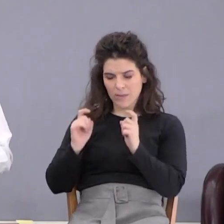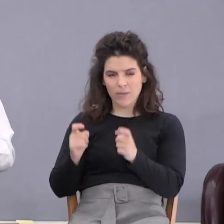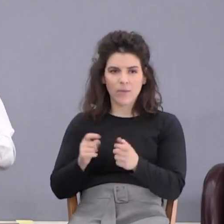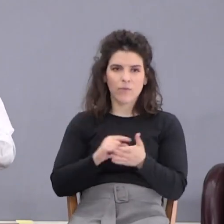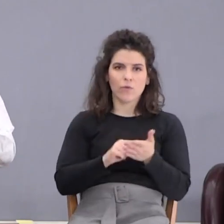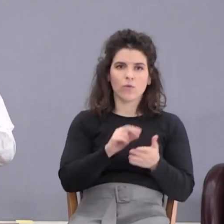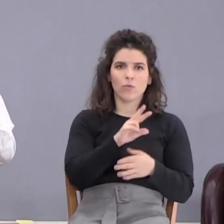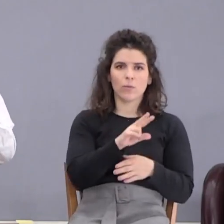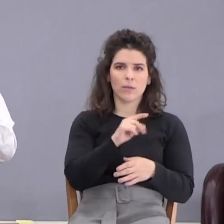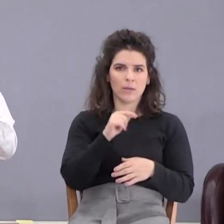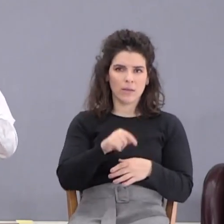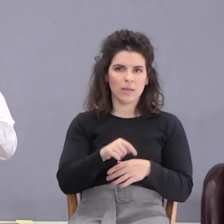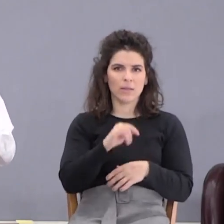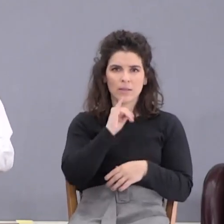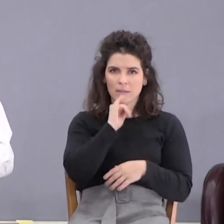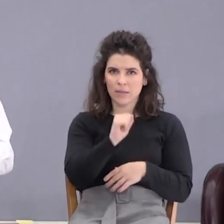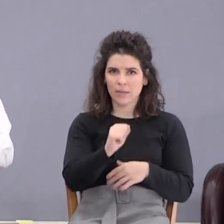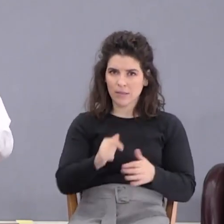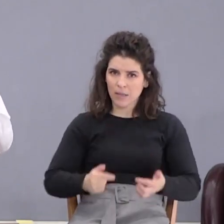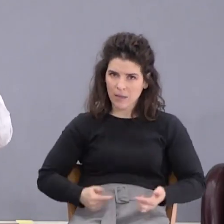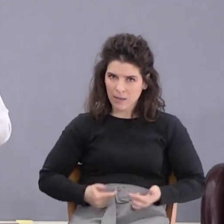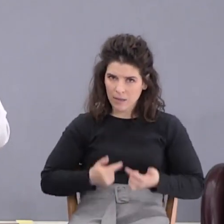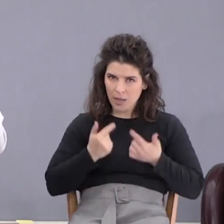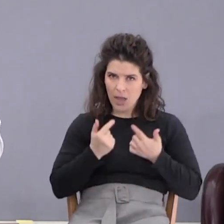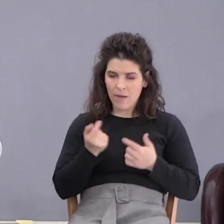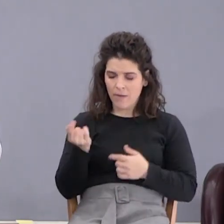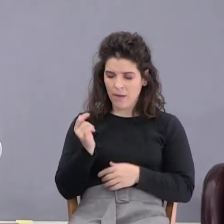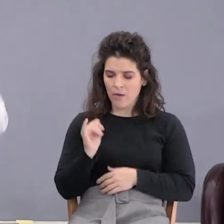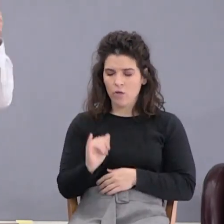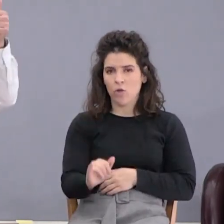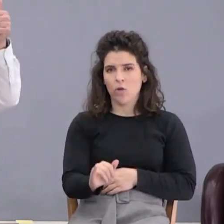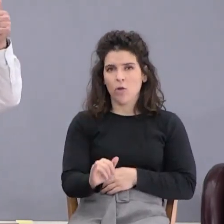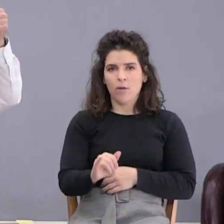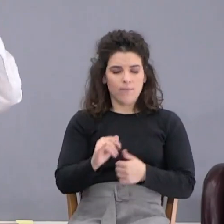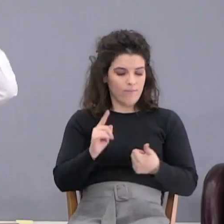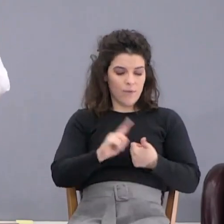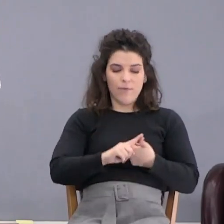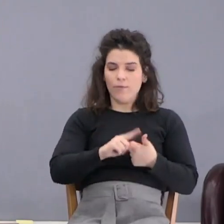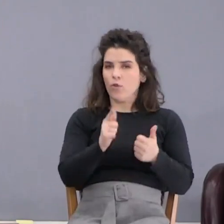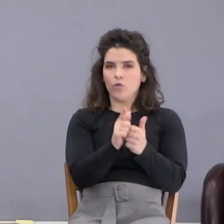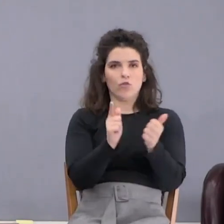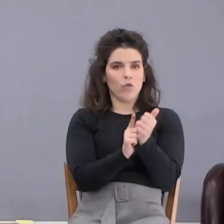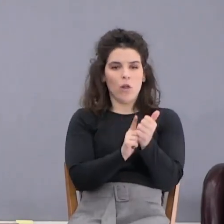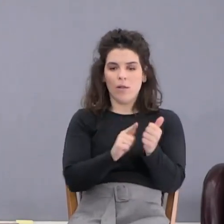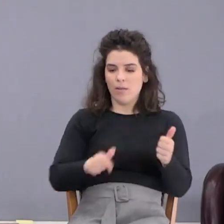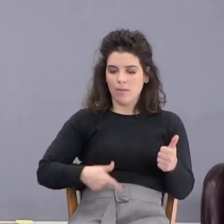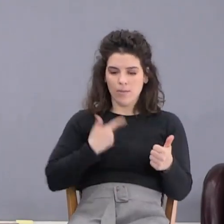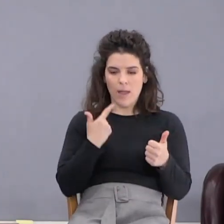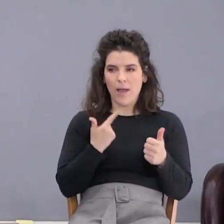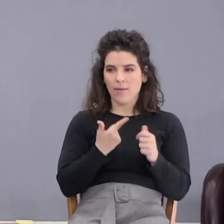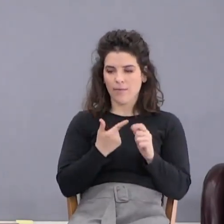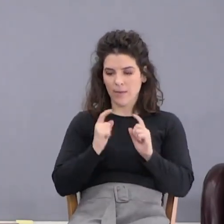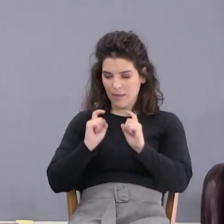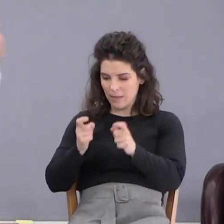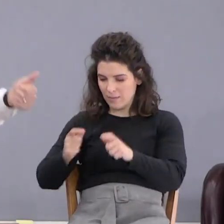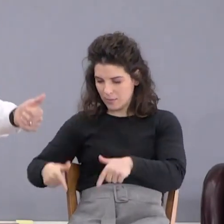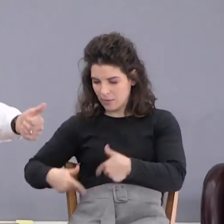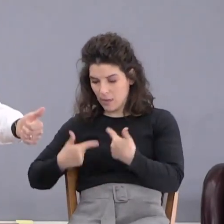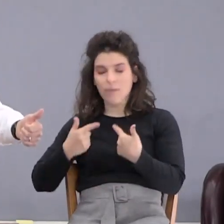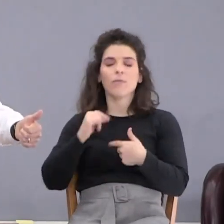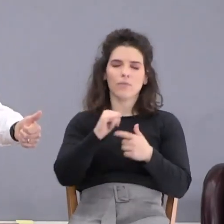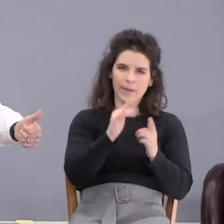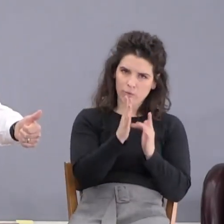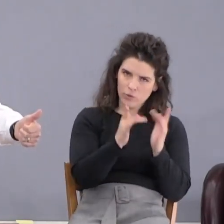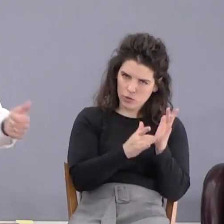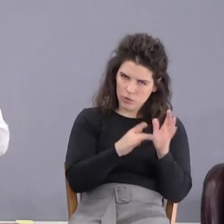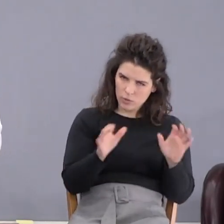3, and this is life eternal. First law, life spawns life. That's what